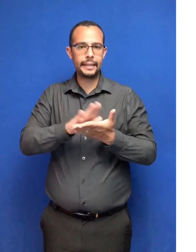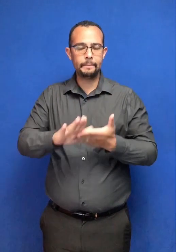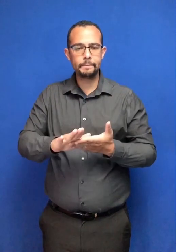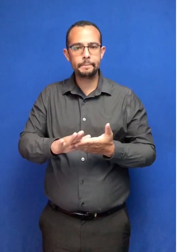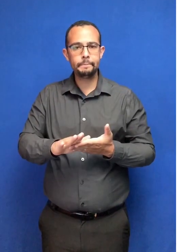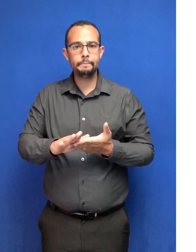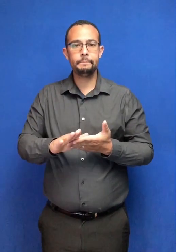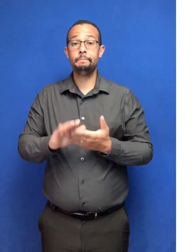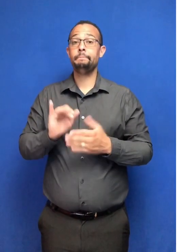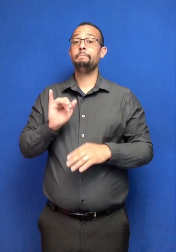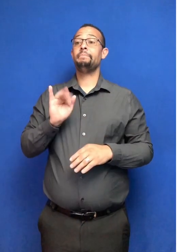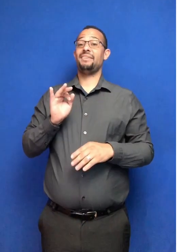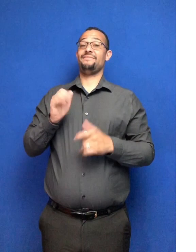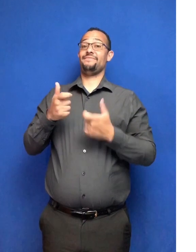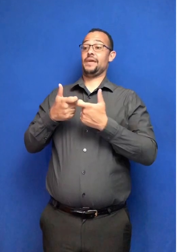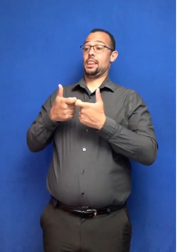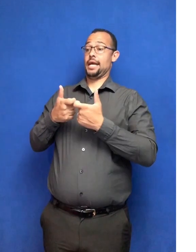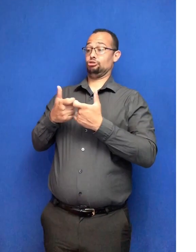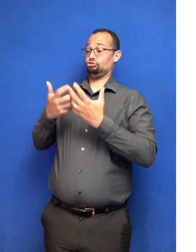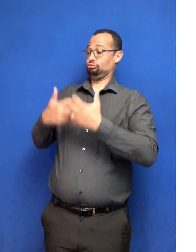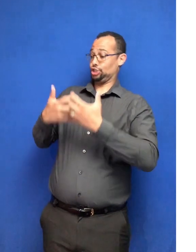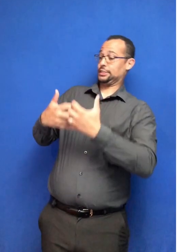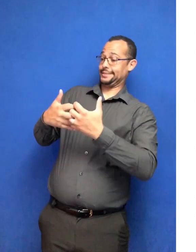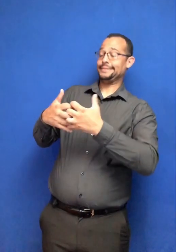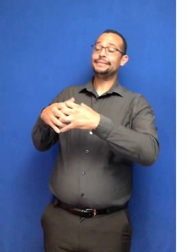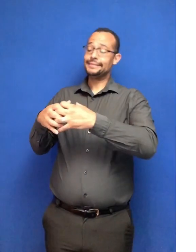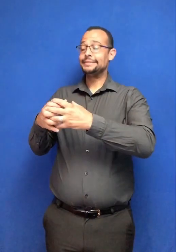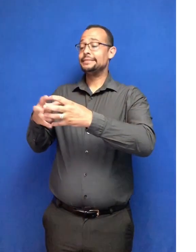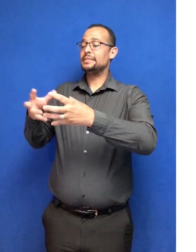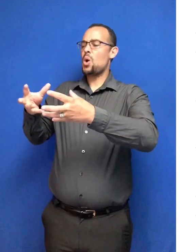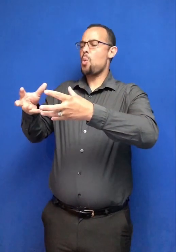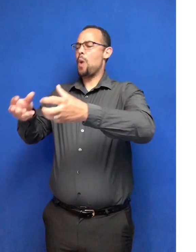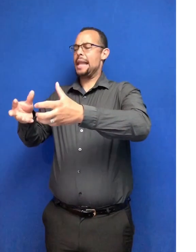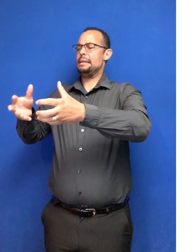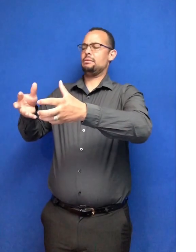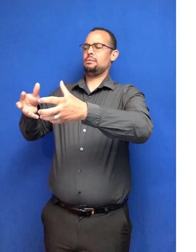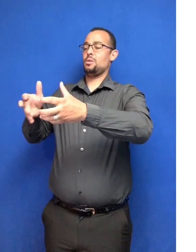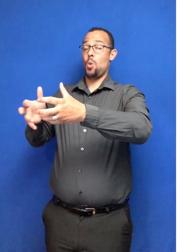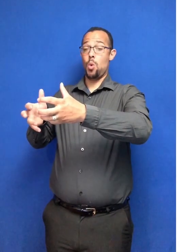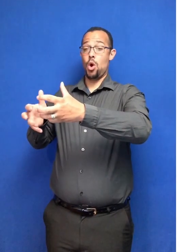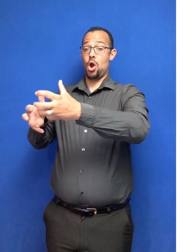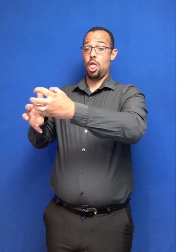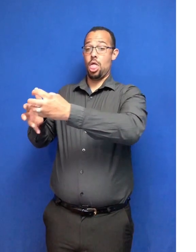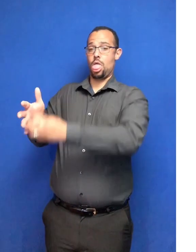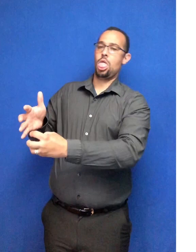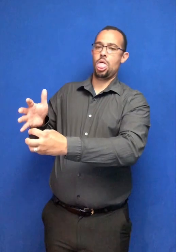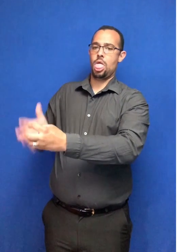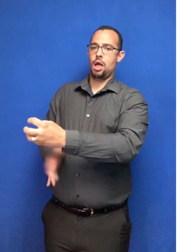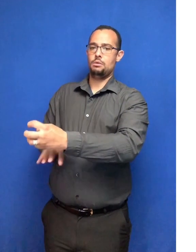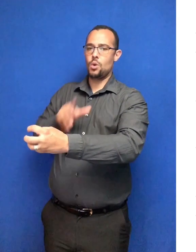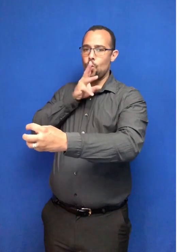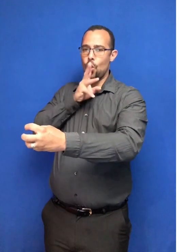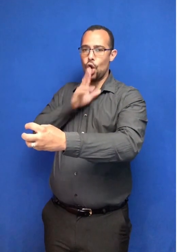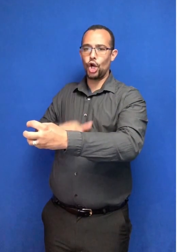If there is any electrical equipment that got wet or is in standing water, do not touch it.